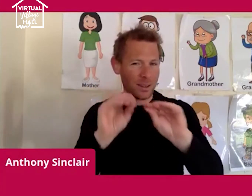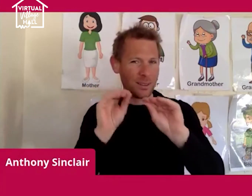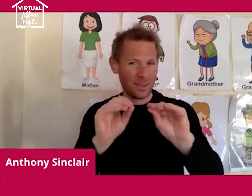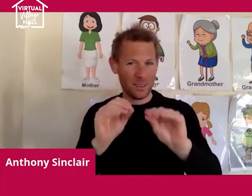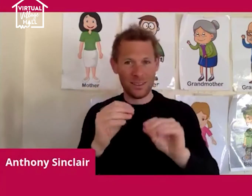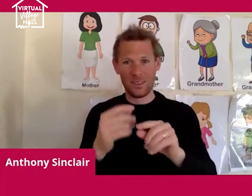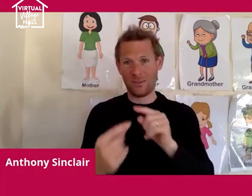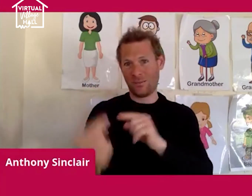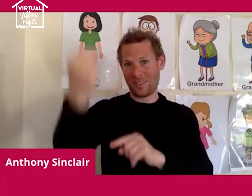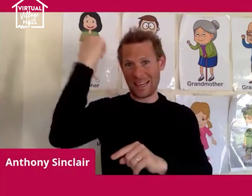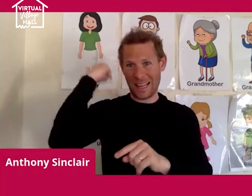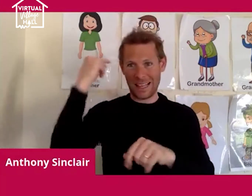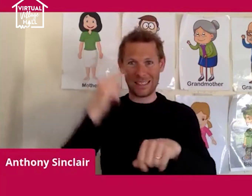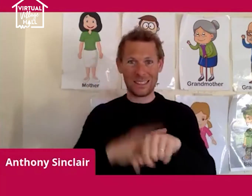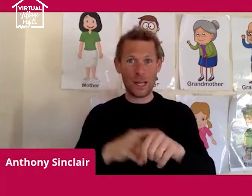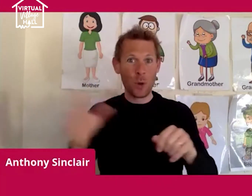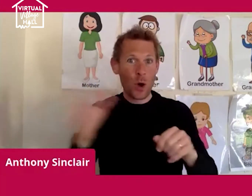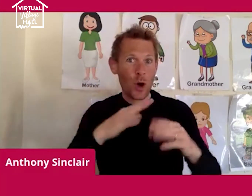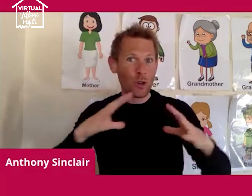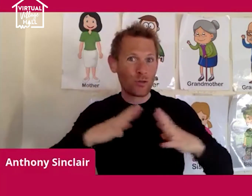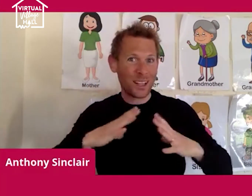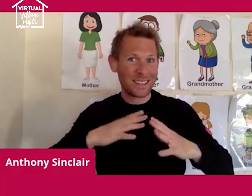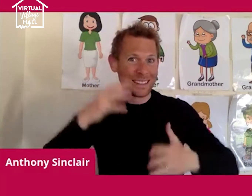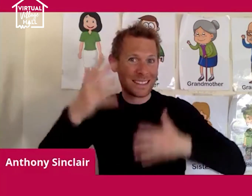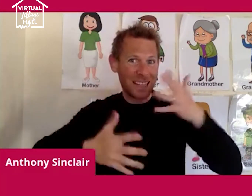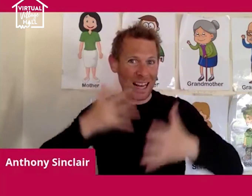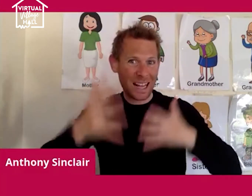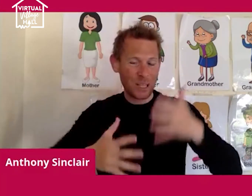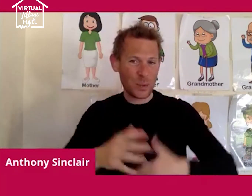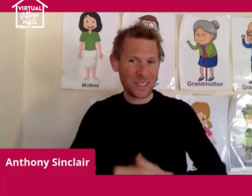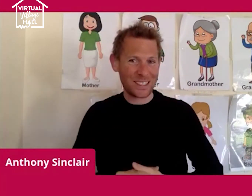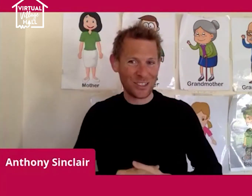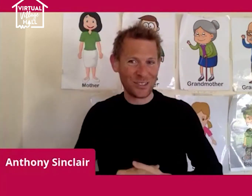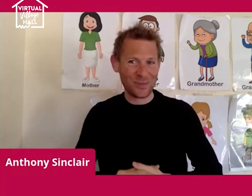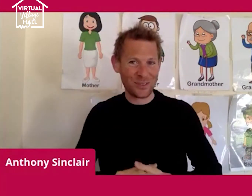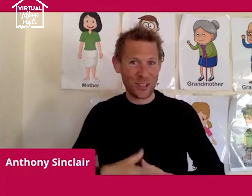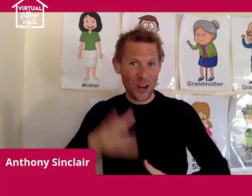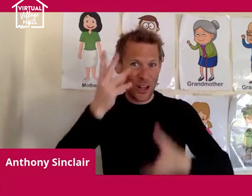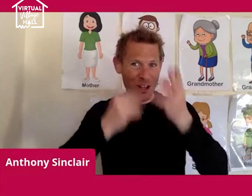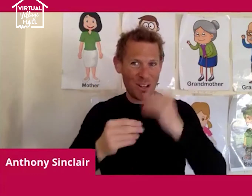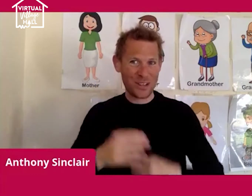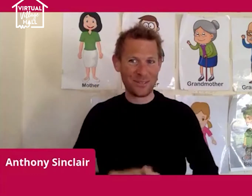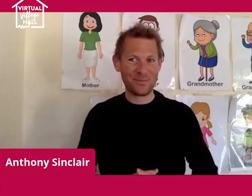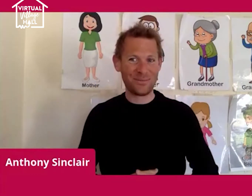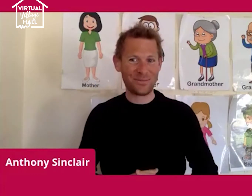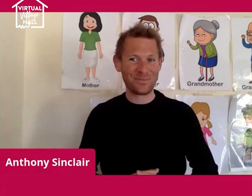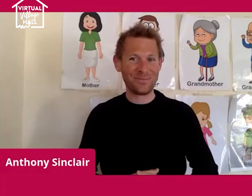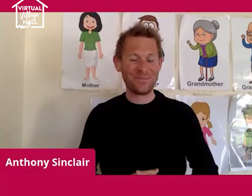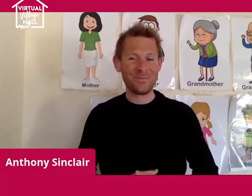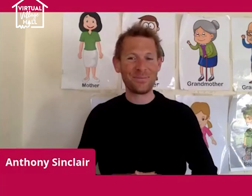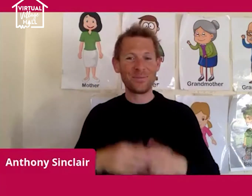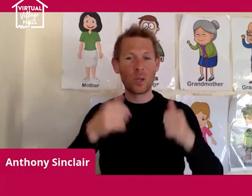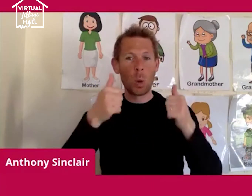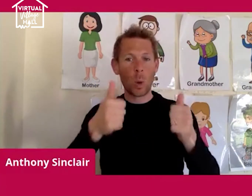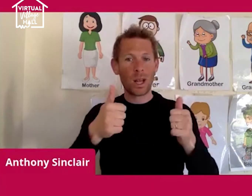so now I'm going to teach you. So last time we already. So now I'll teach you the signs that we learned last week or last